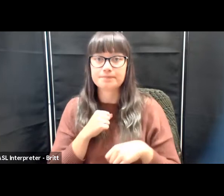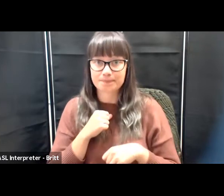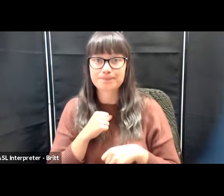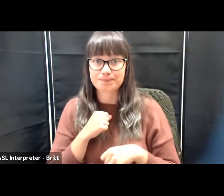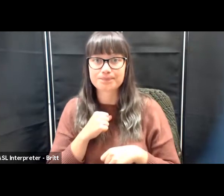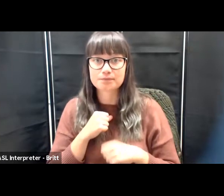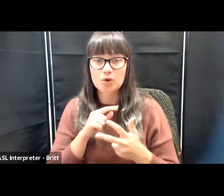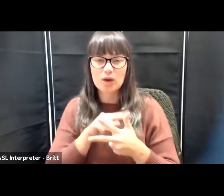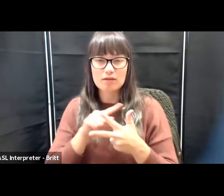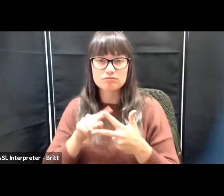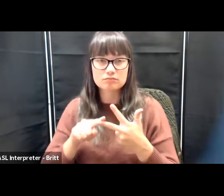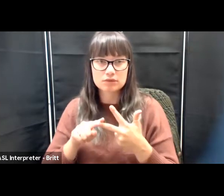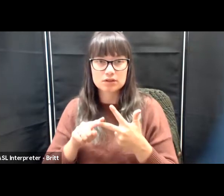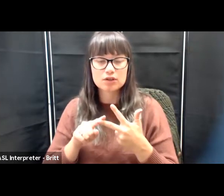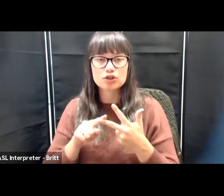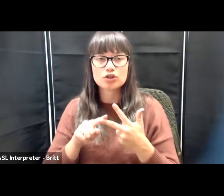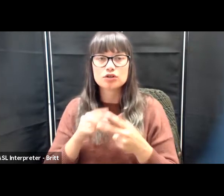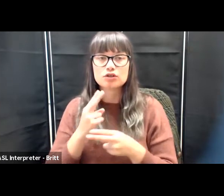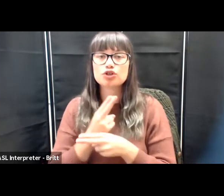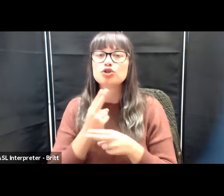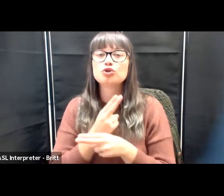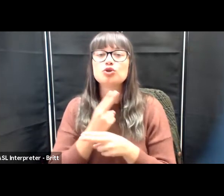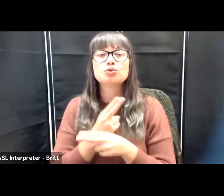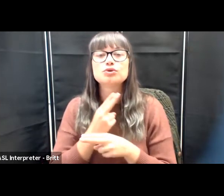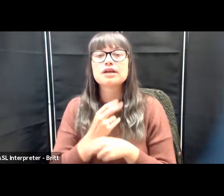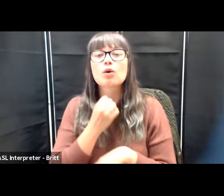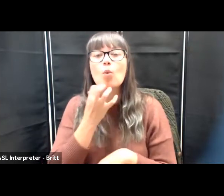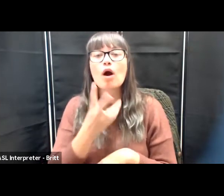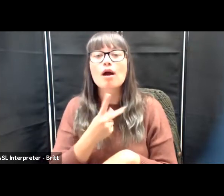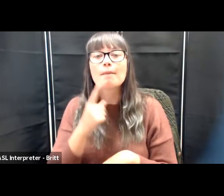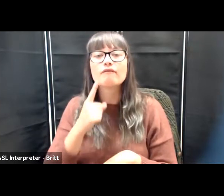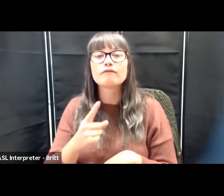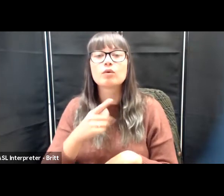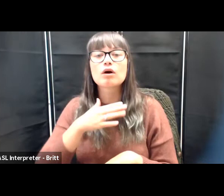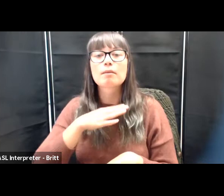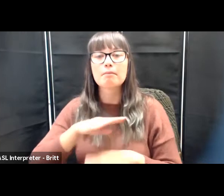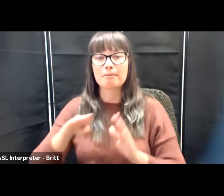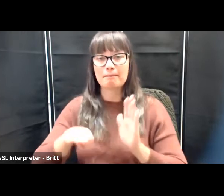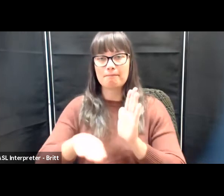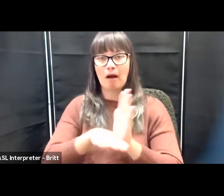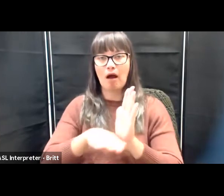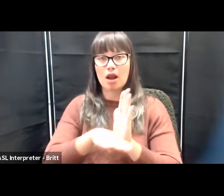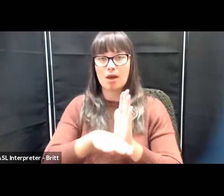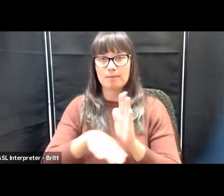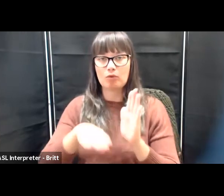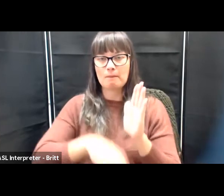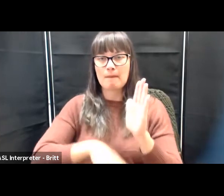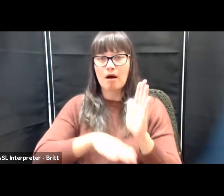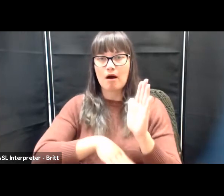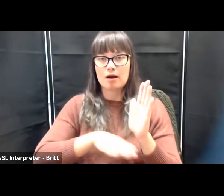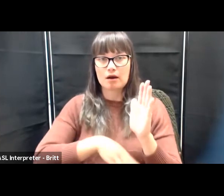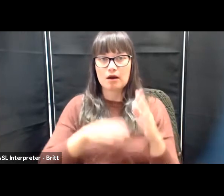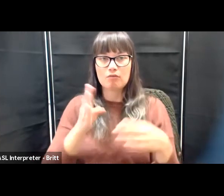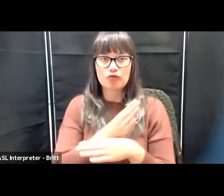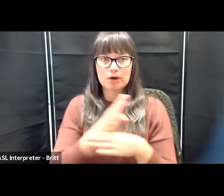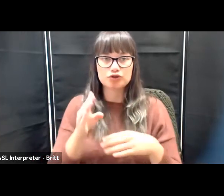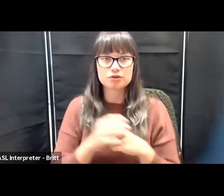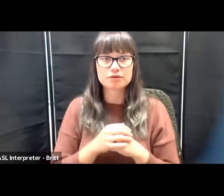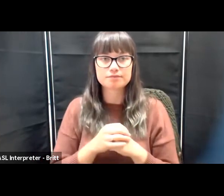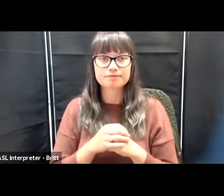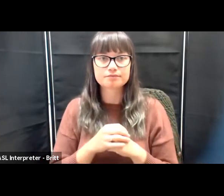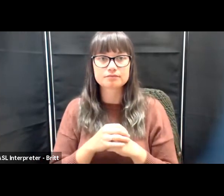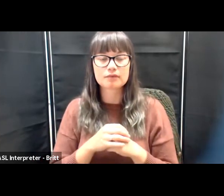So again, we're just warming up the bottom of your register here, and you're gonna go 1 of 3, or you can go back and forth between them.